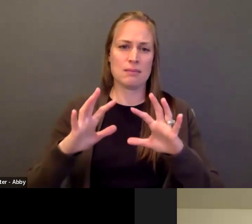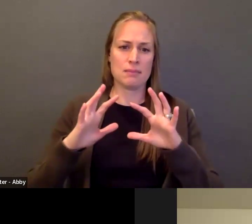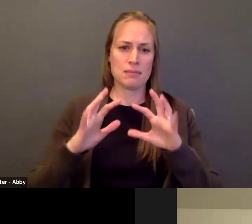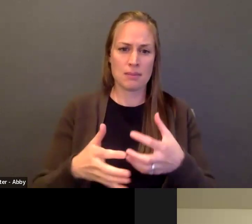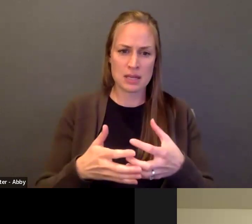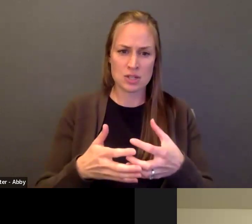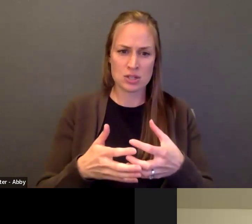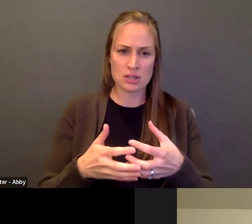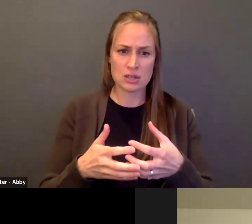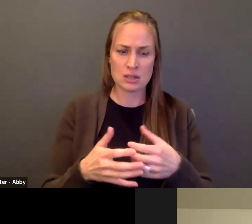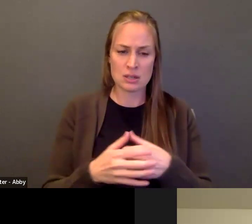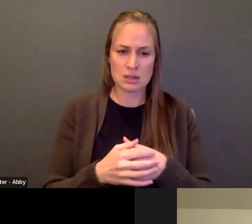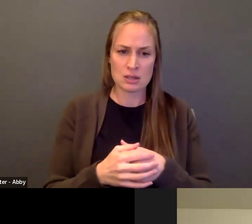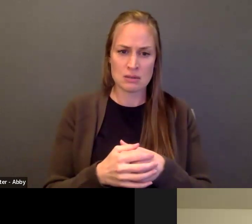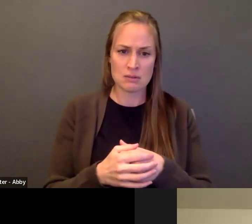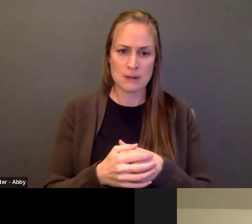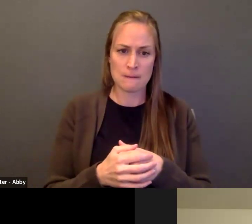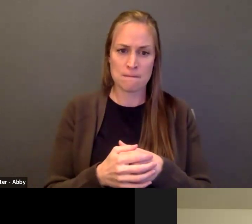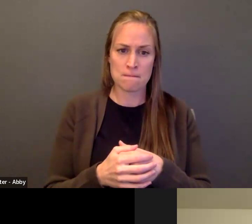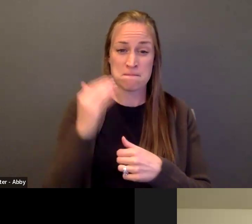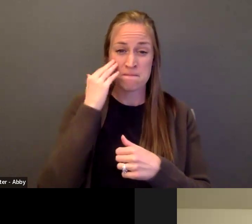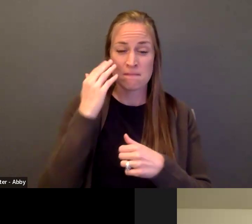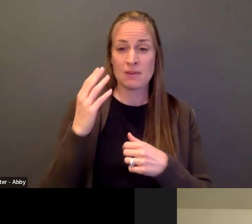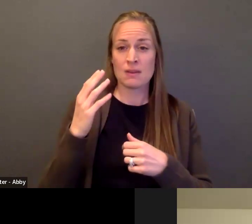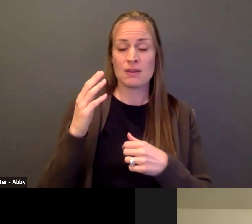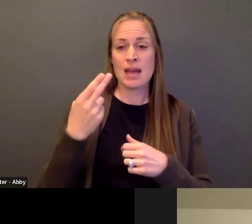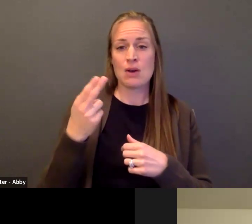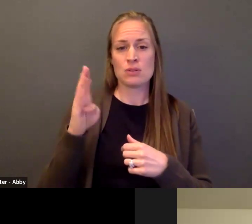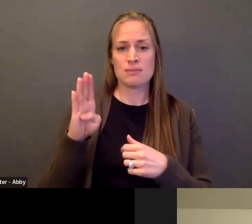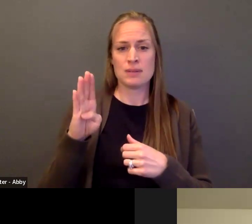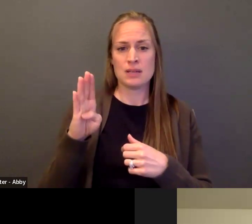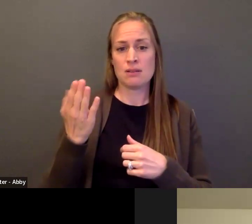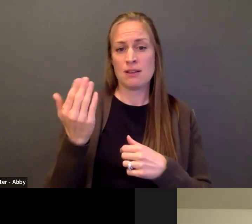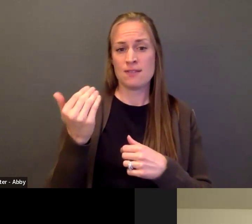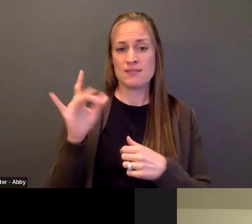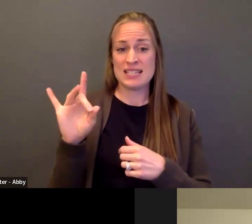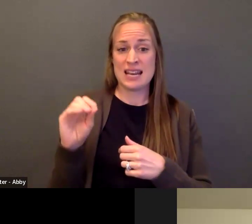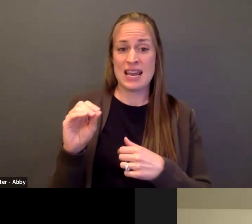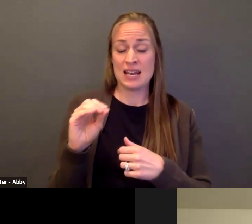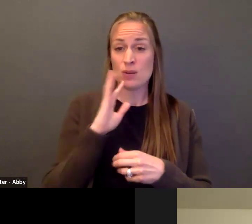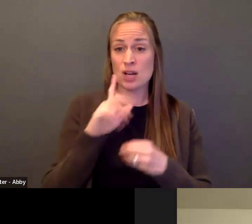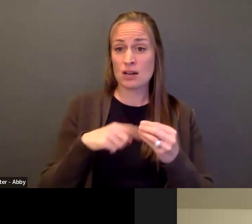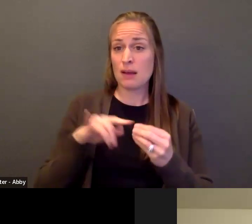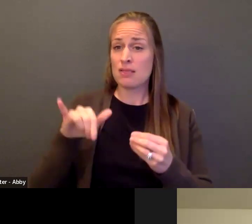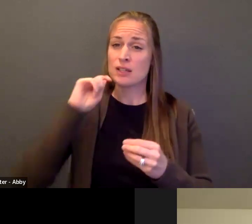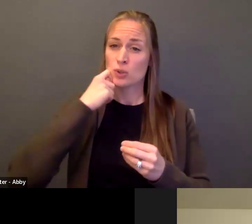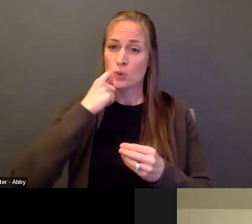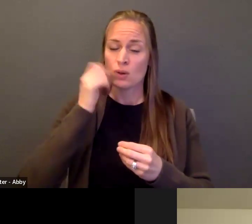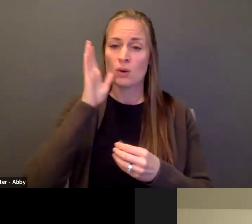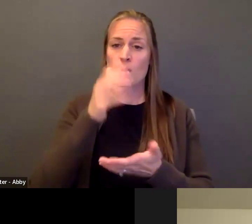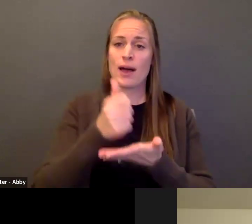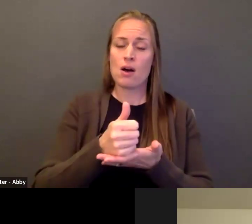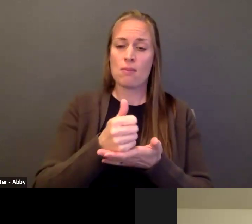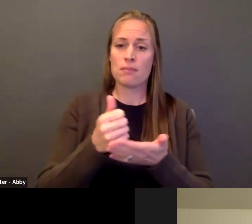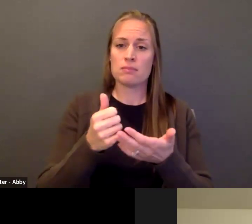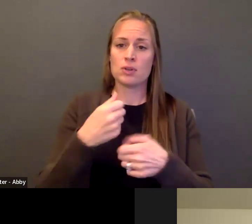worked hard, 1580, you know, this House Bill 1580 we can tell you about. That's cool, and that's gonna help create creative solutions and maybe bring these silos together, need